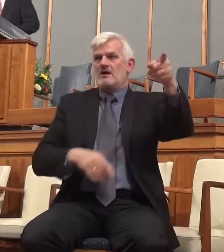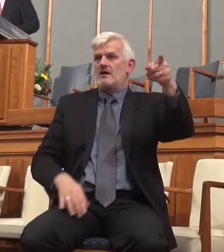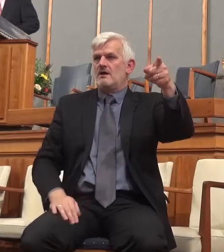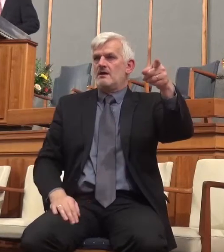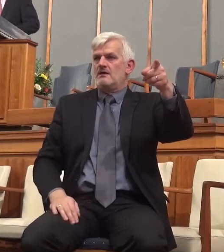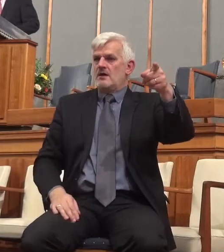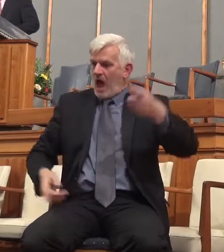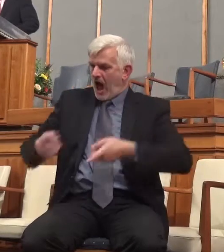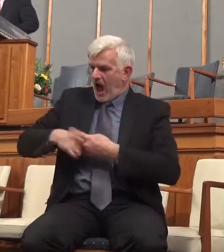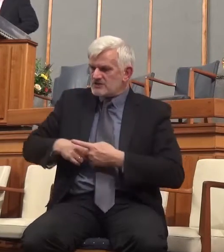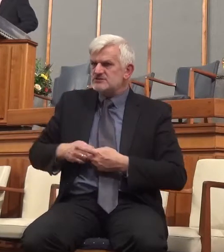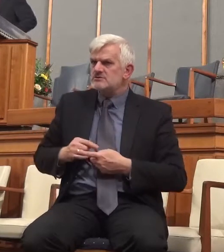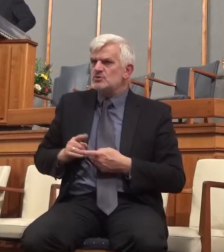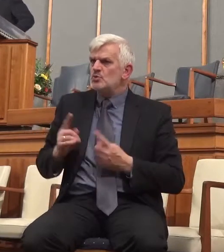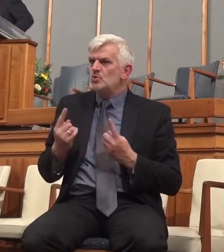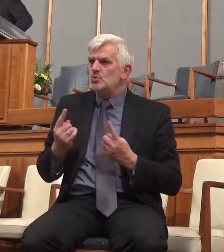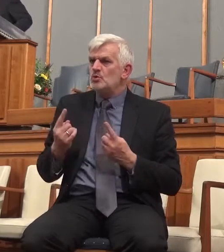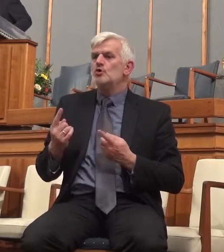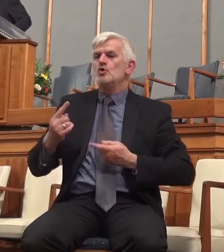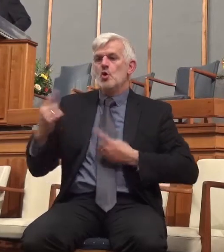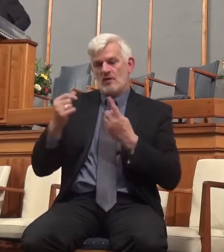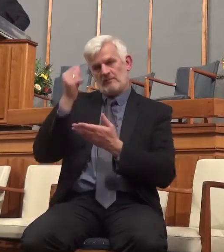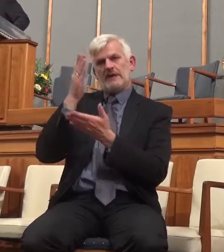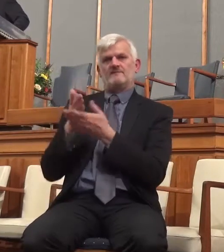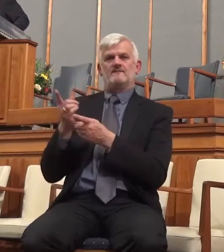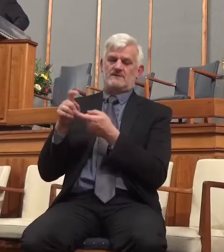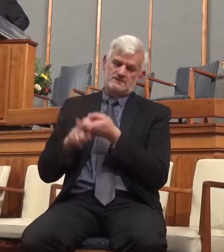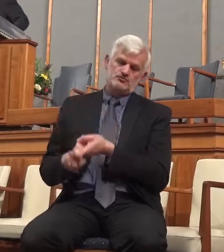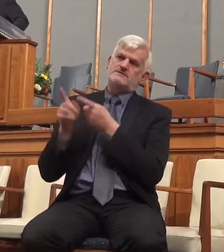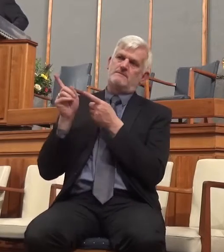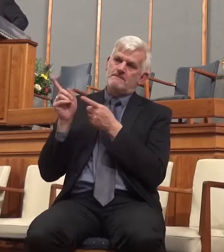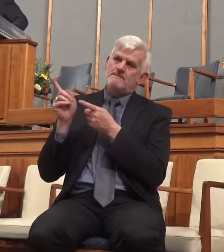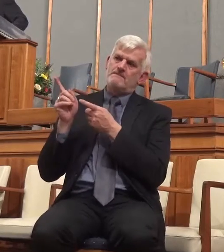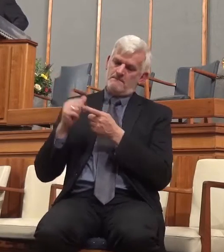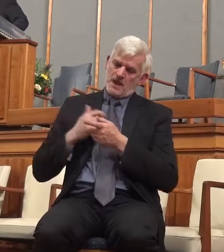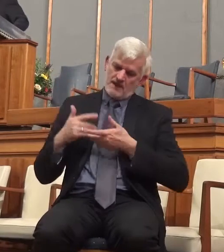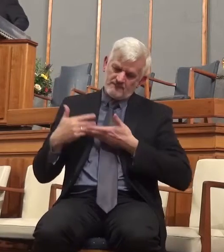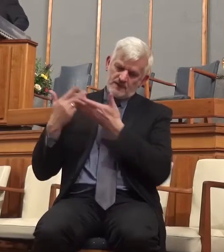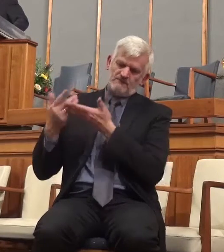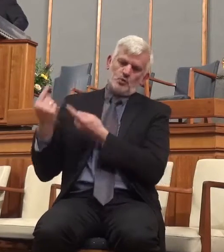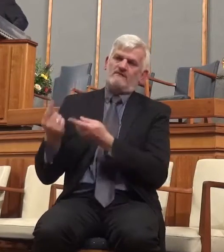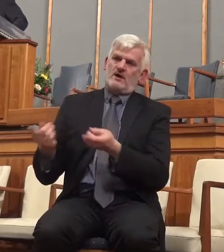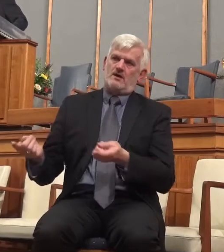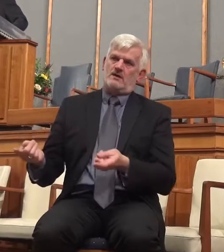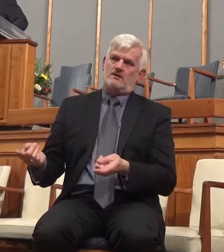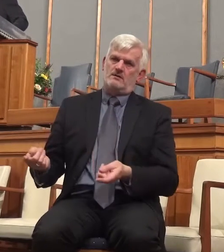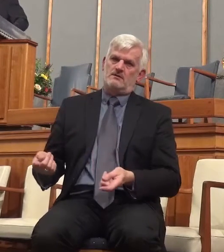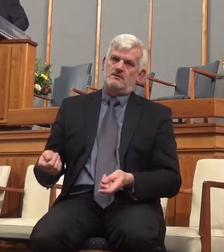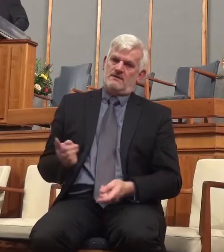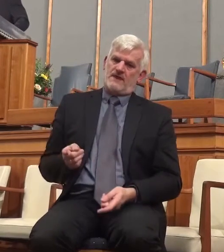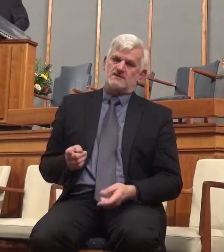who believe in him, who put faith in him, who trust him and yield to him and give our lives to